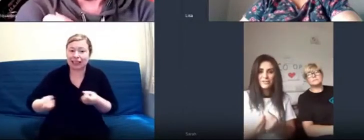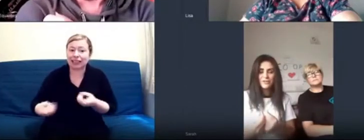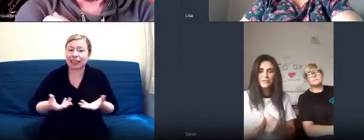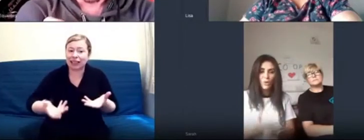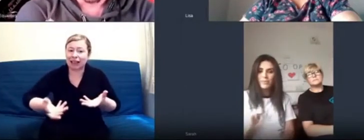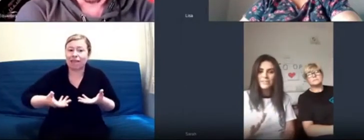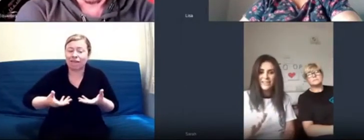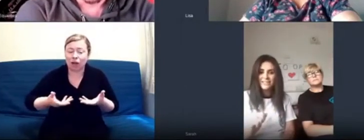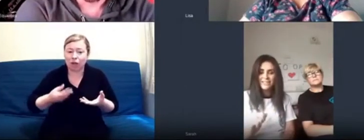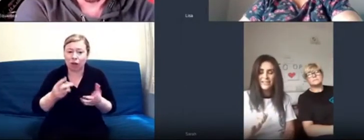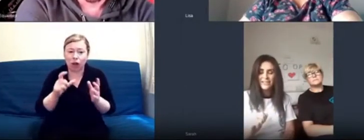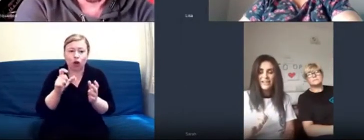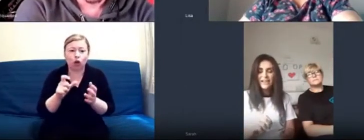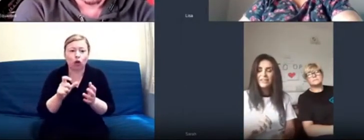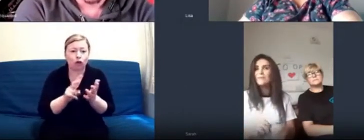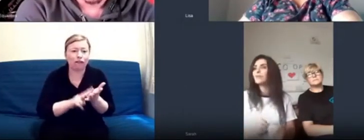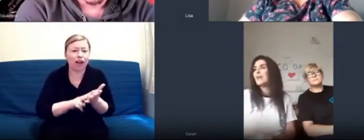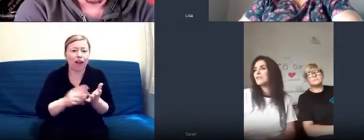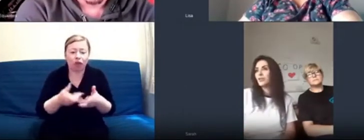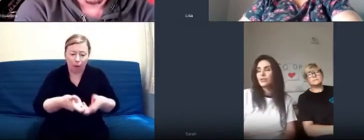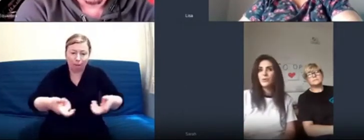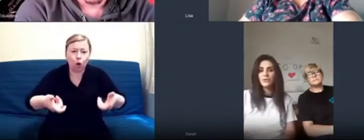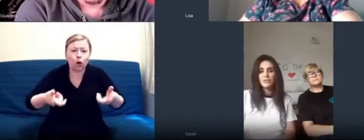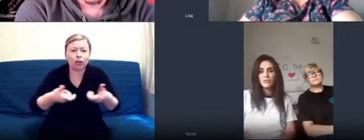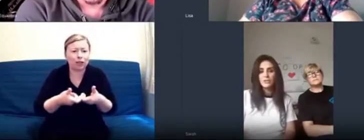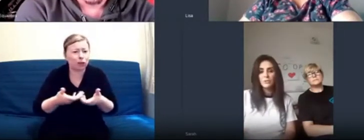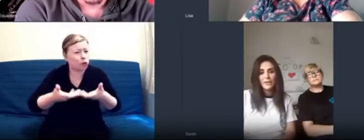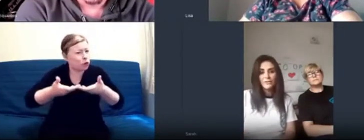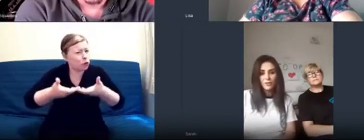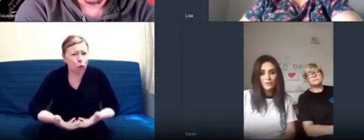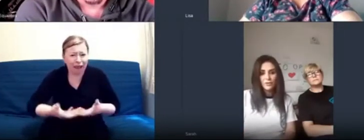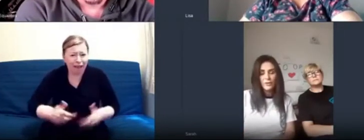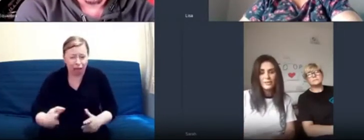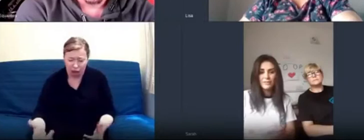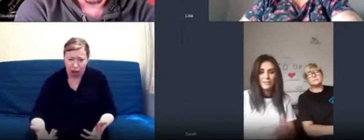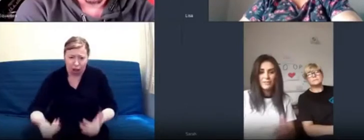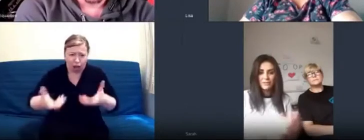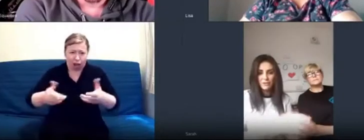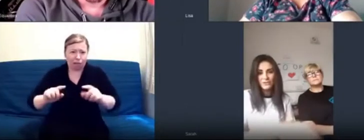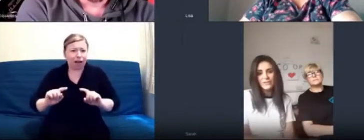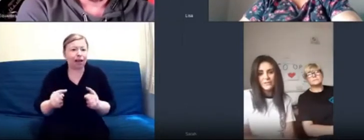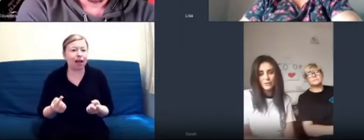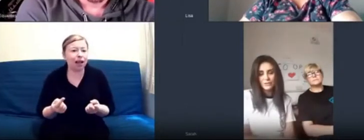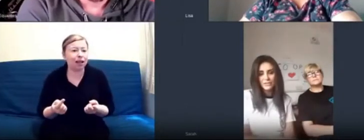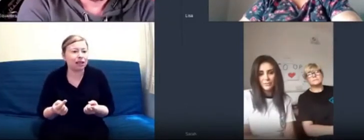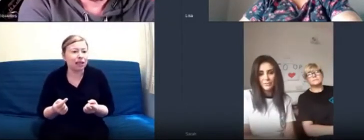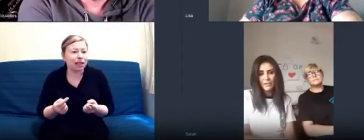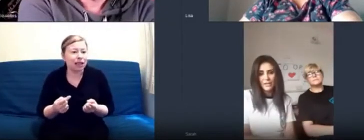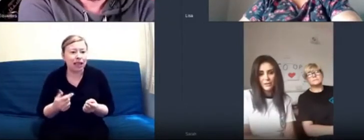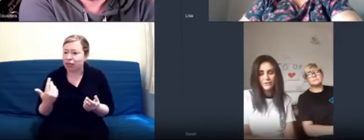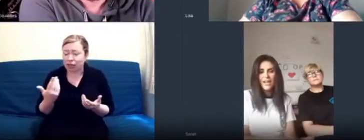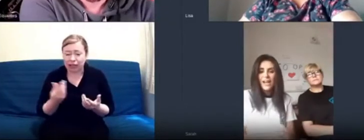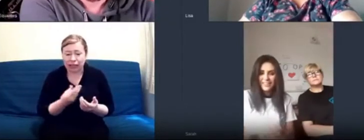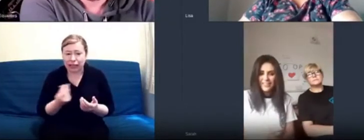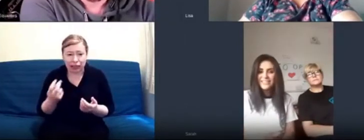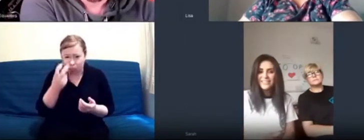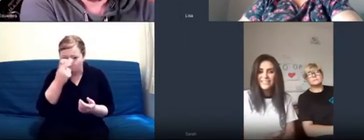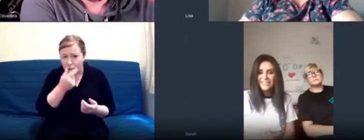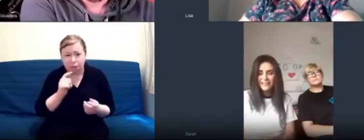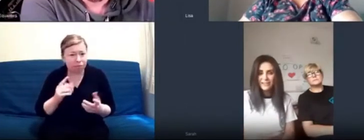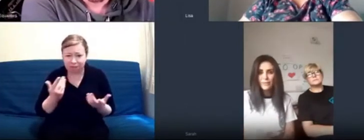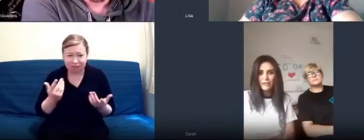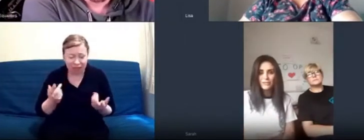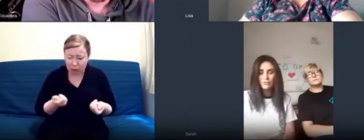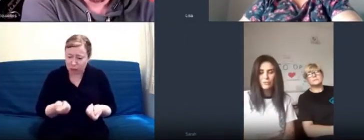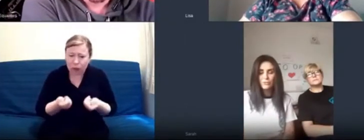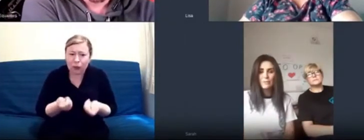motor skills for them to open the tin. They maybe don't know how to cook because their wife cooked for them and they've been living off convenience meals in the microwave. And